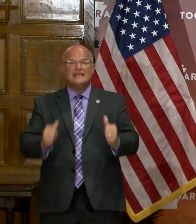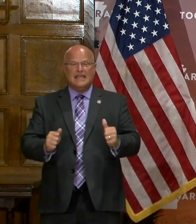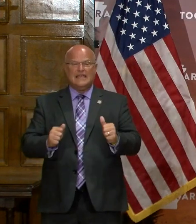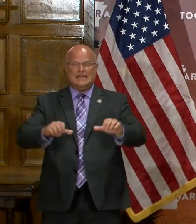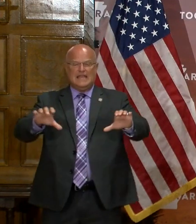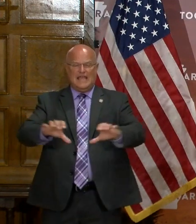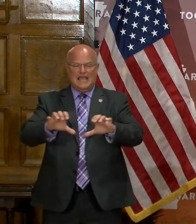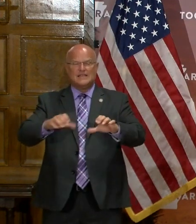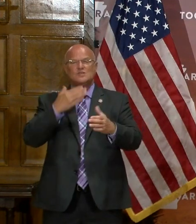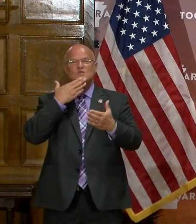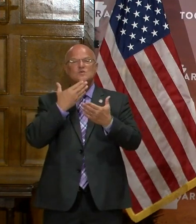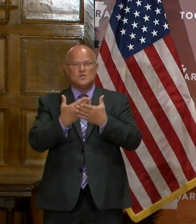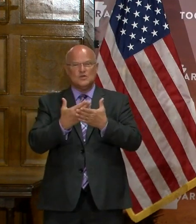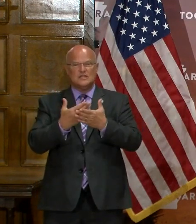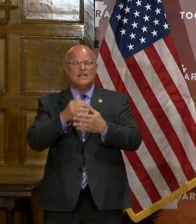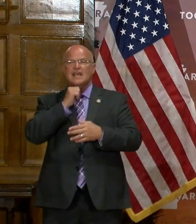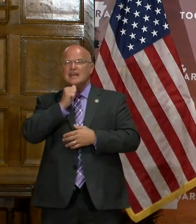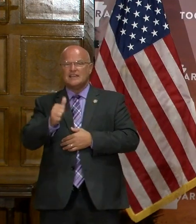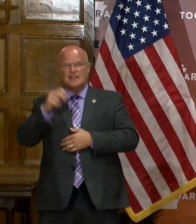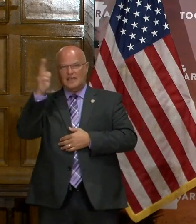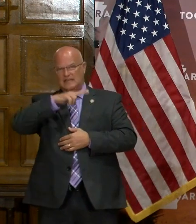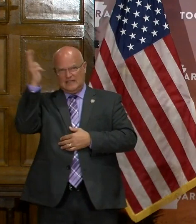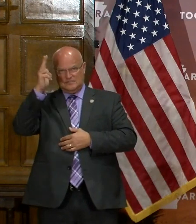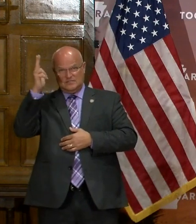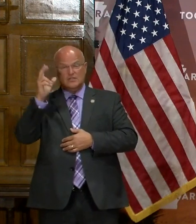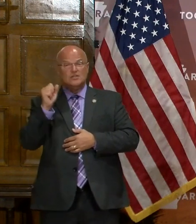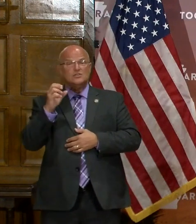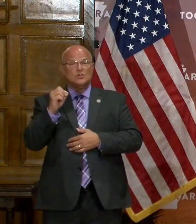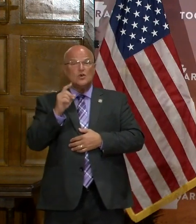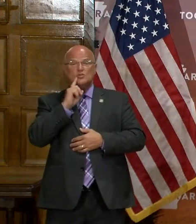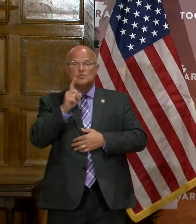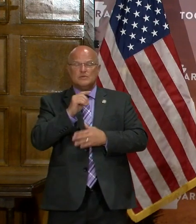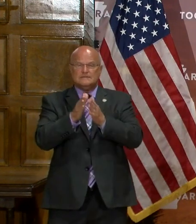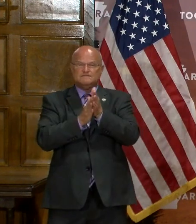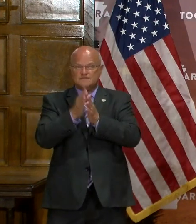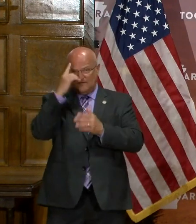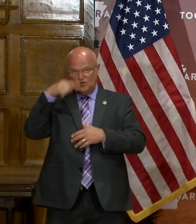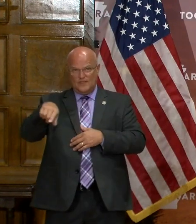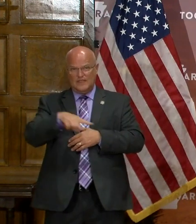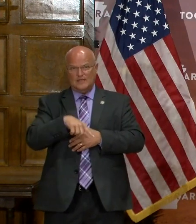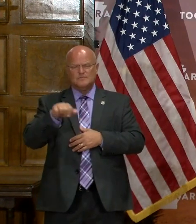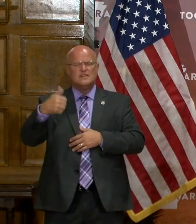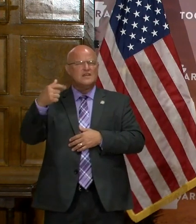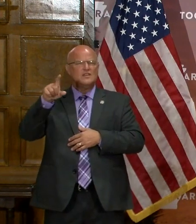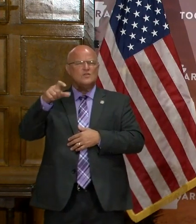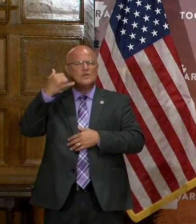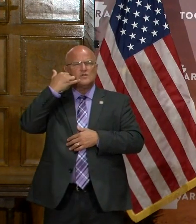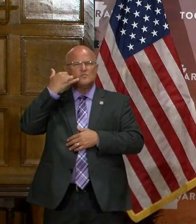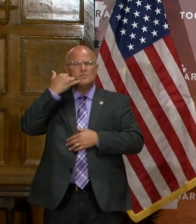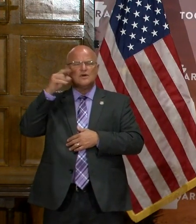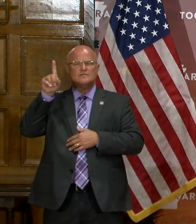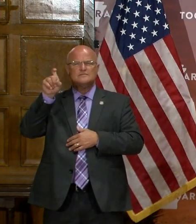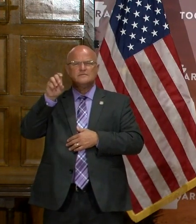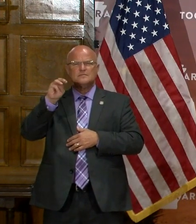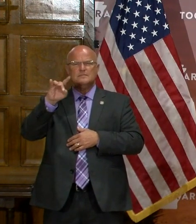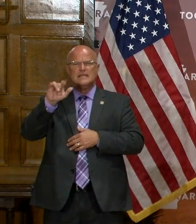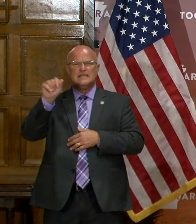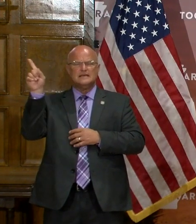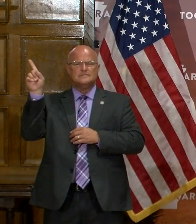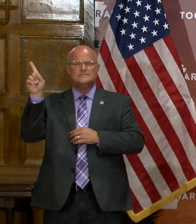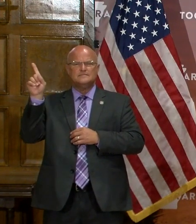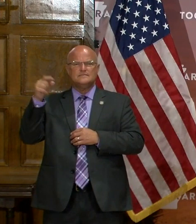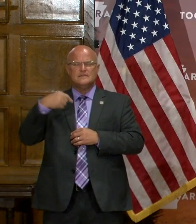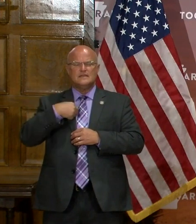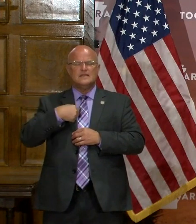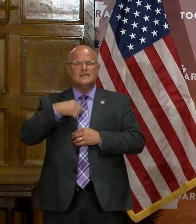to be acting in good faith and not willfully. So it should be an incentive for them. Another question remotely. Hi, Governor.